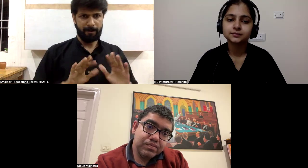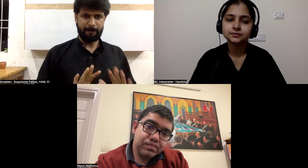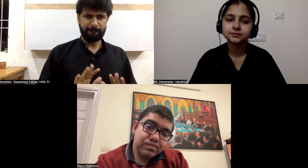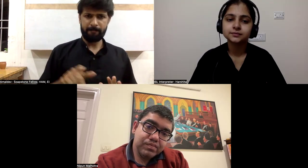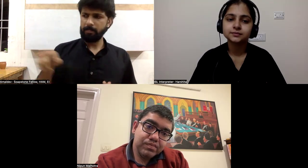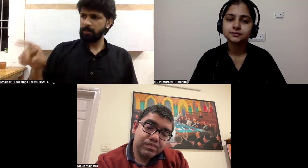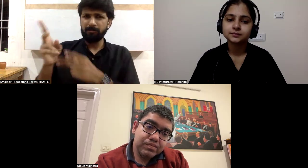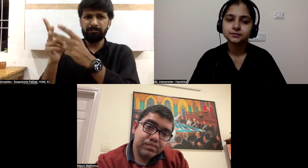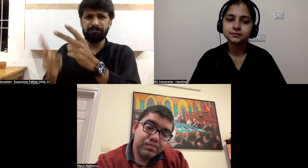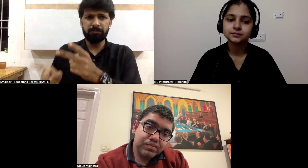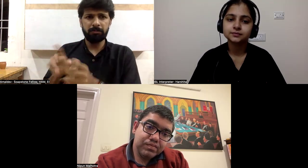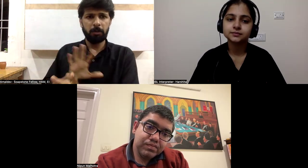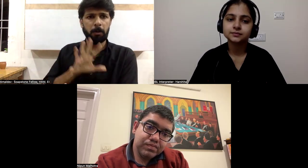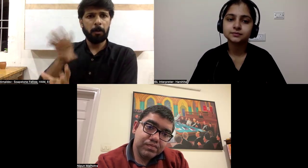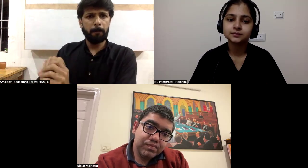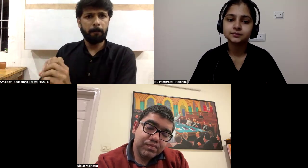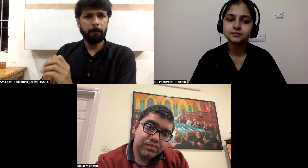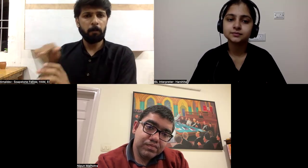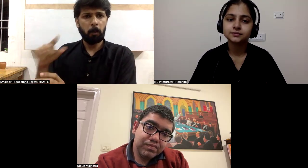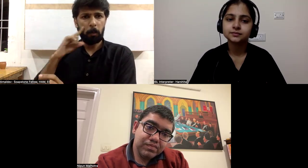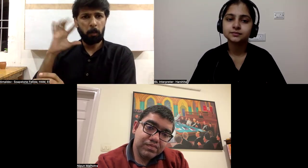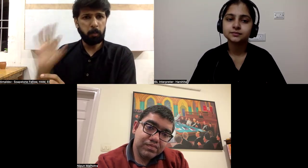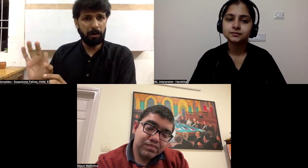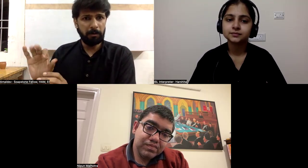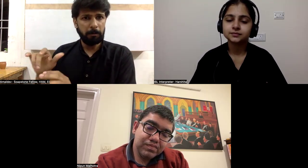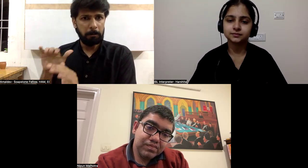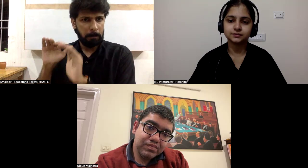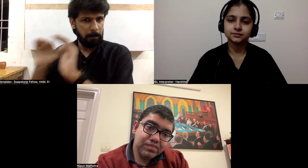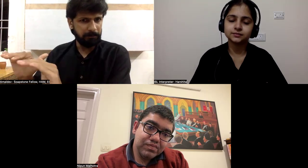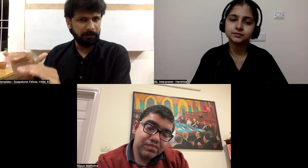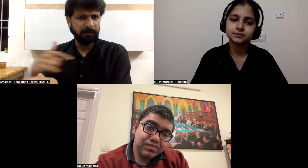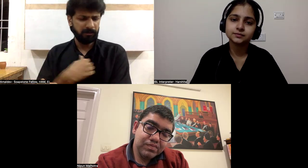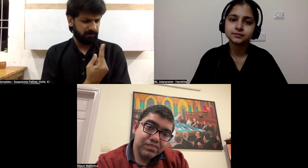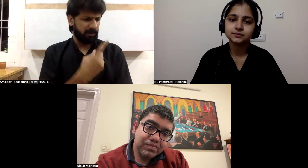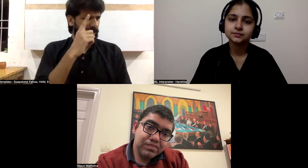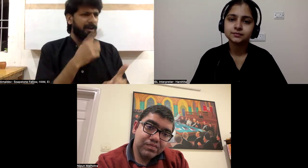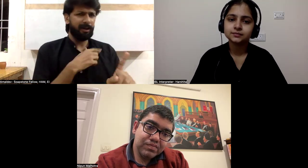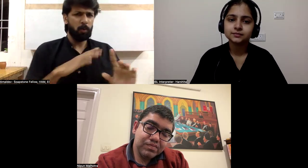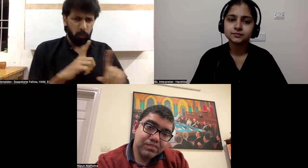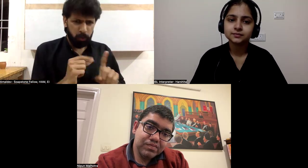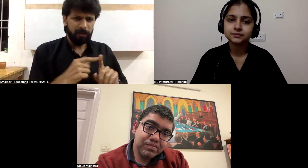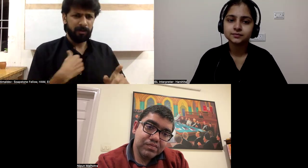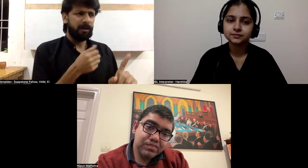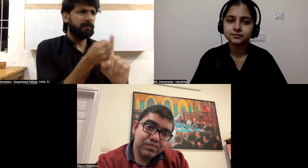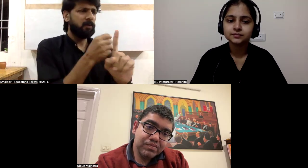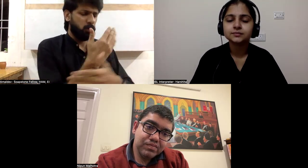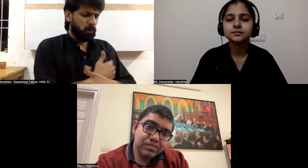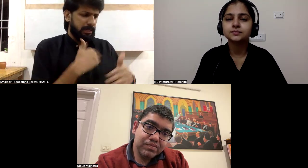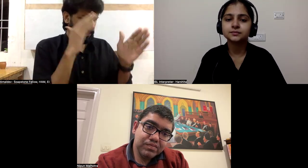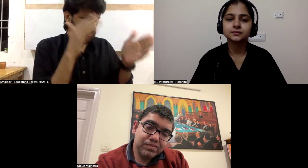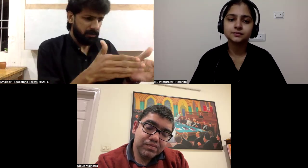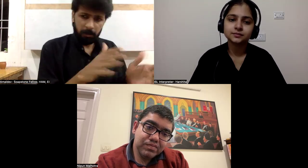there's one particular disability and there's so many disabilities. So, do you think advocating for one